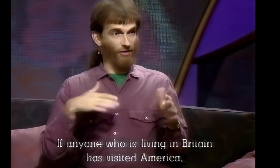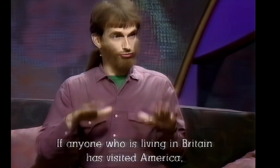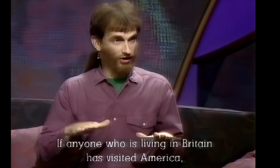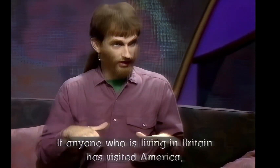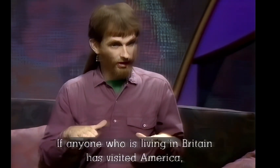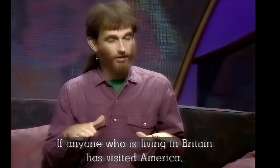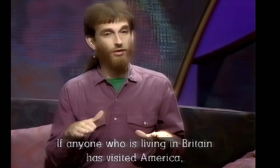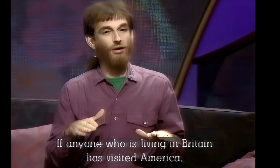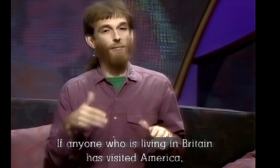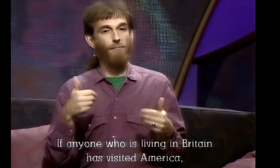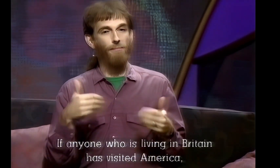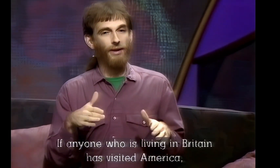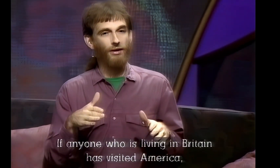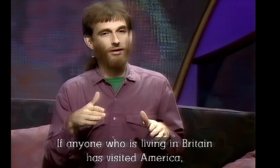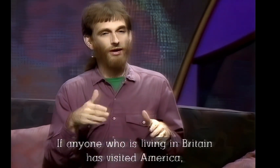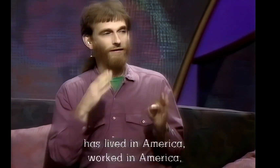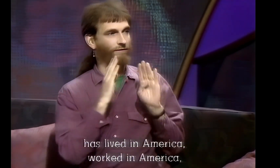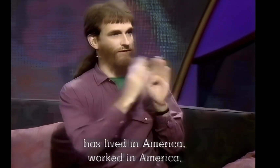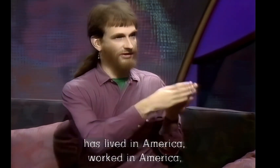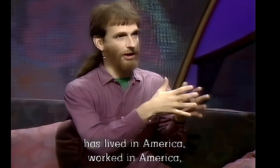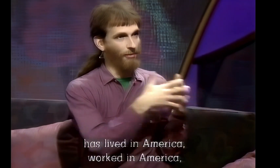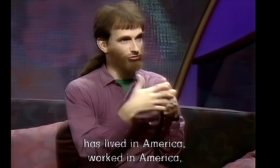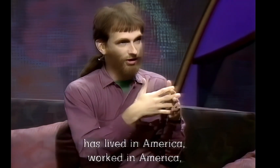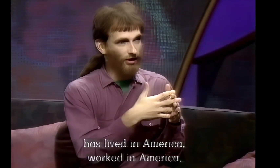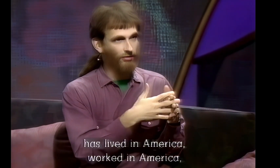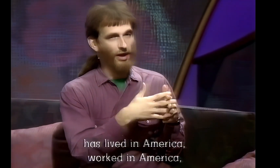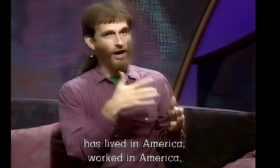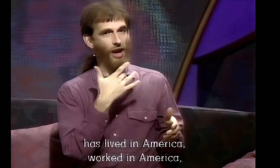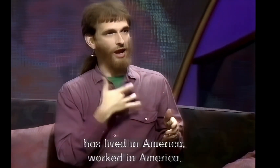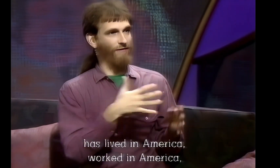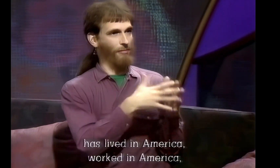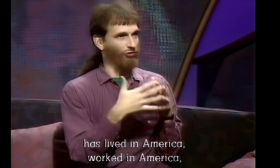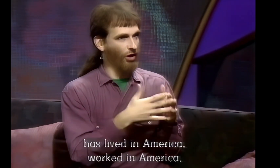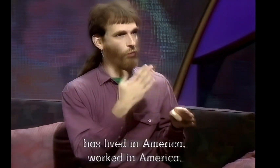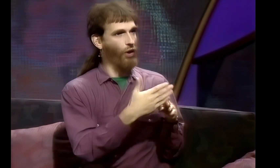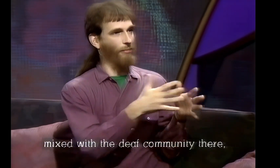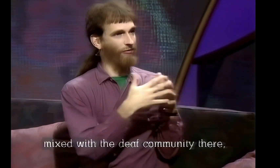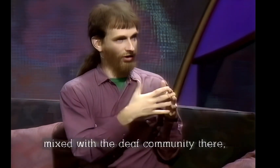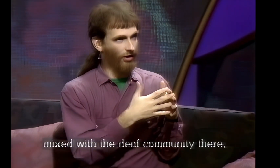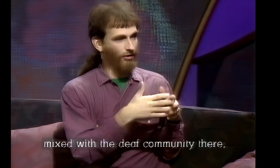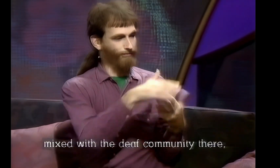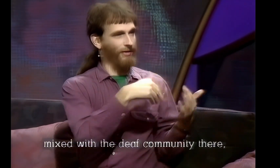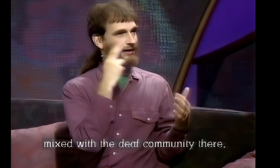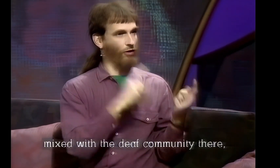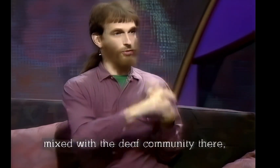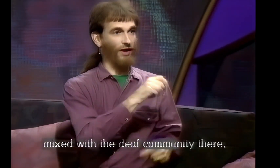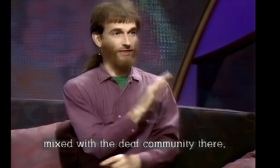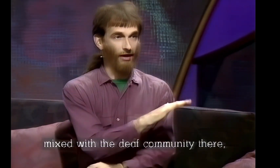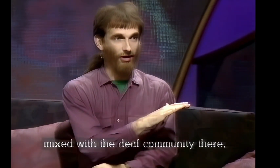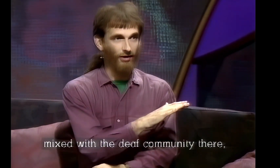Well, if anyone who's living in Britain has visited America, has lived in America, worked in America, mixed with the deaf